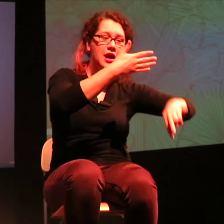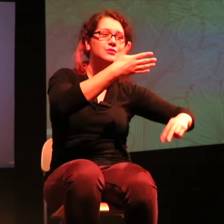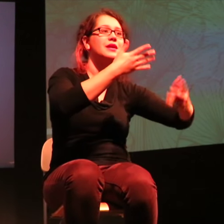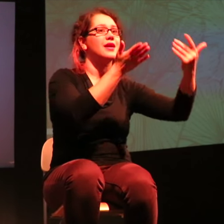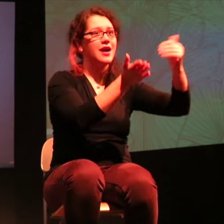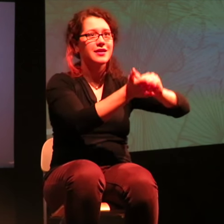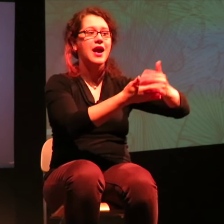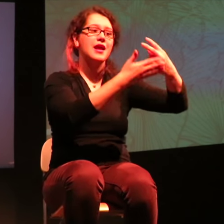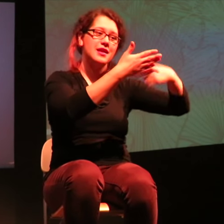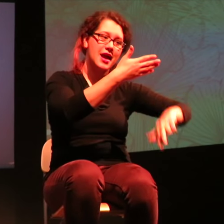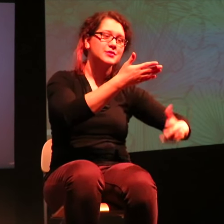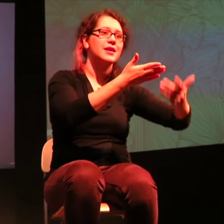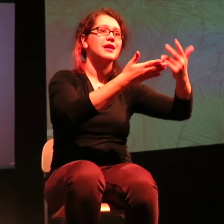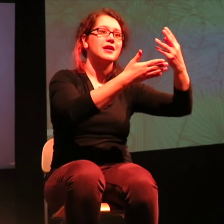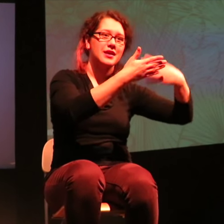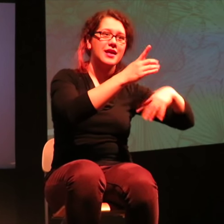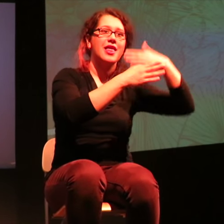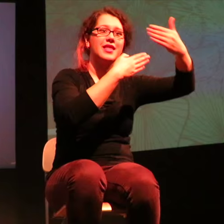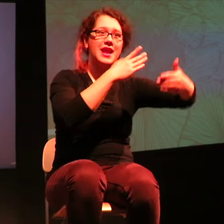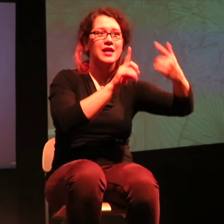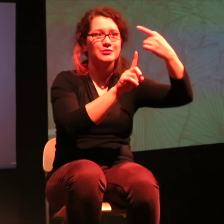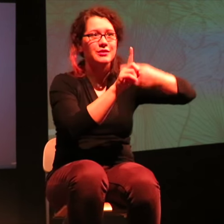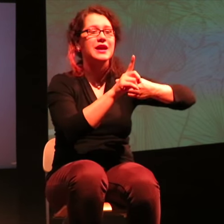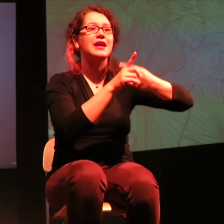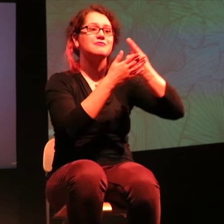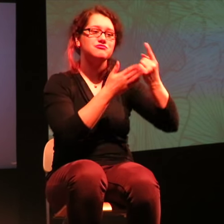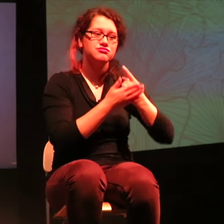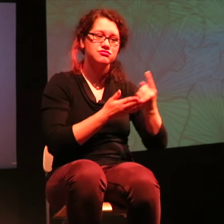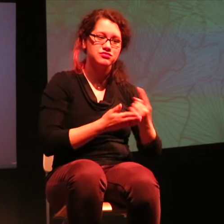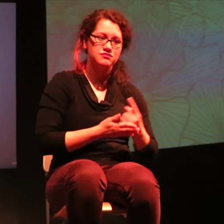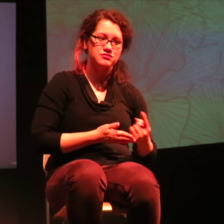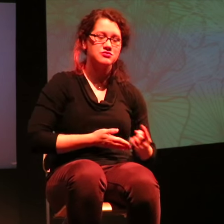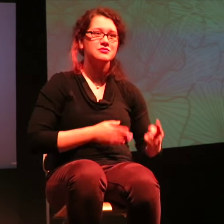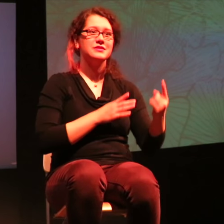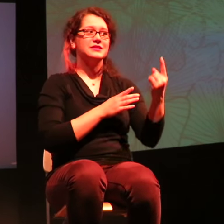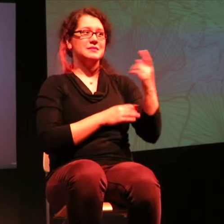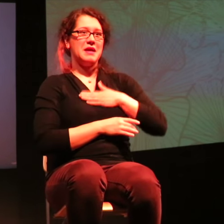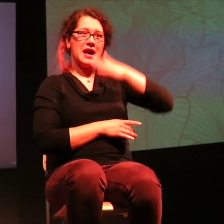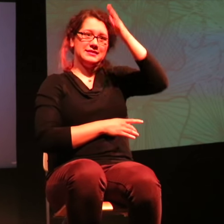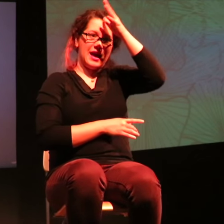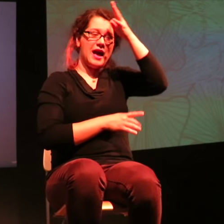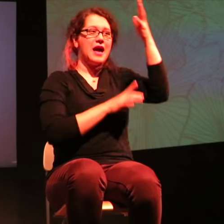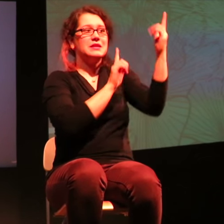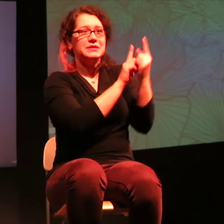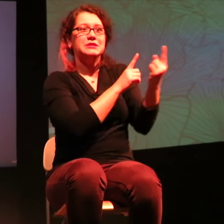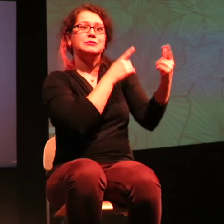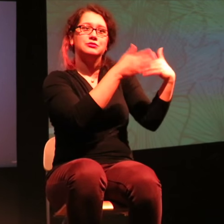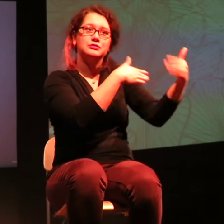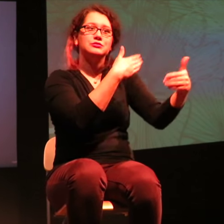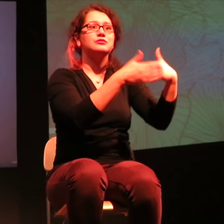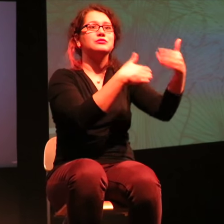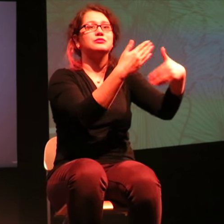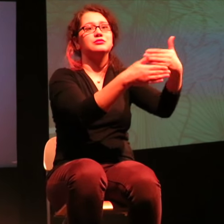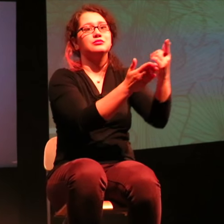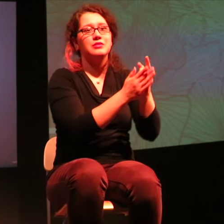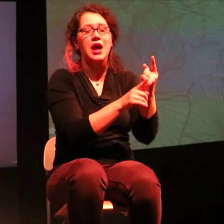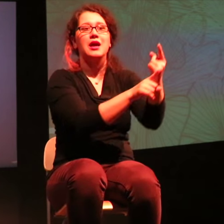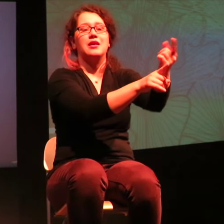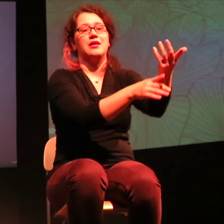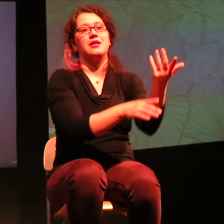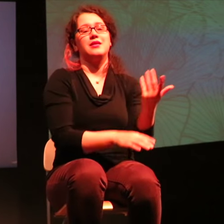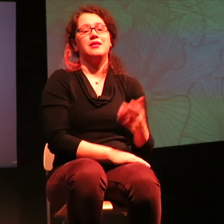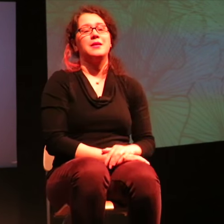and the next week, and the next week, and the next week. You can see where this is going, right? He starts meeting with him on a very regular